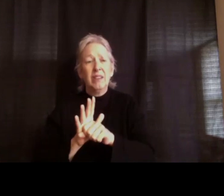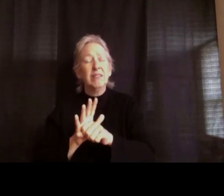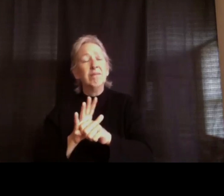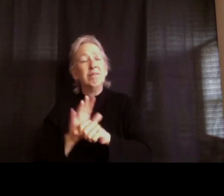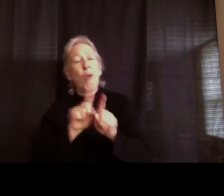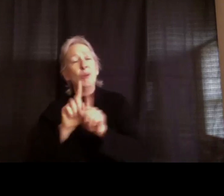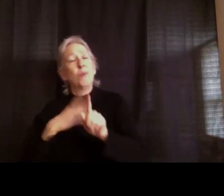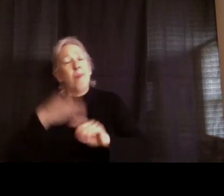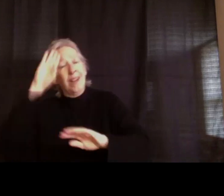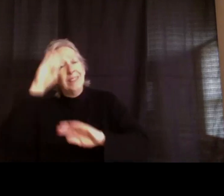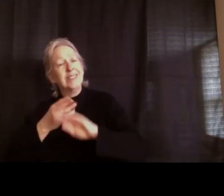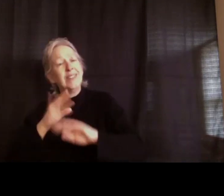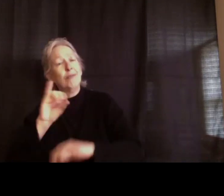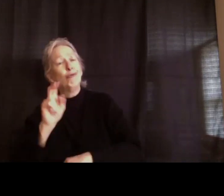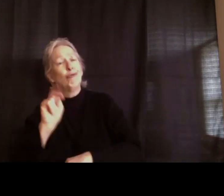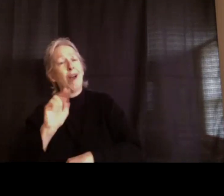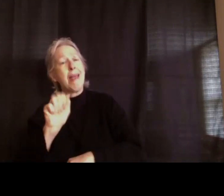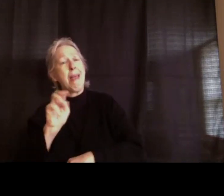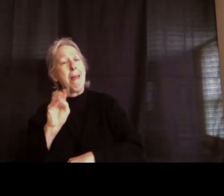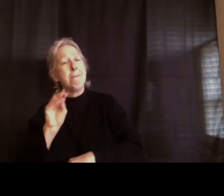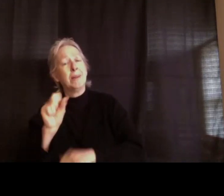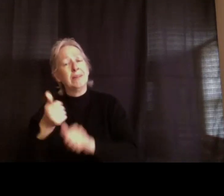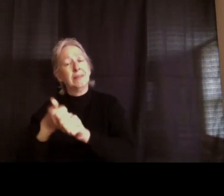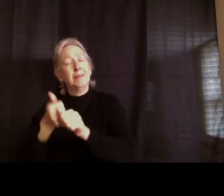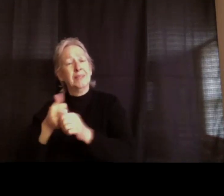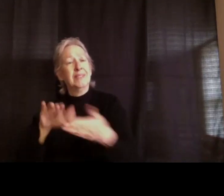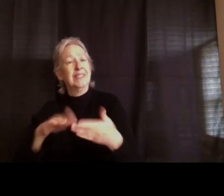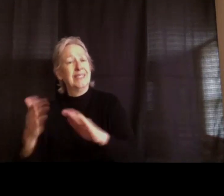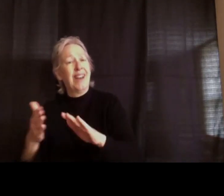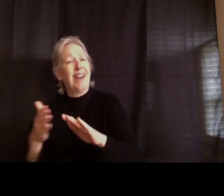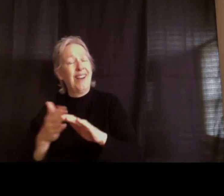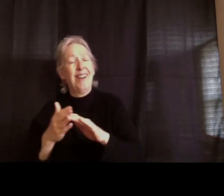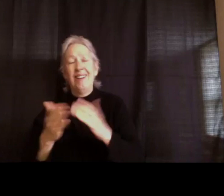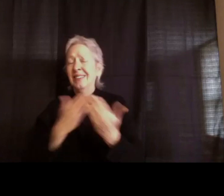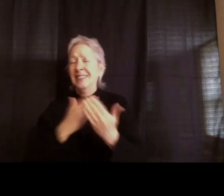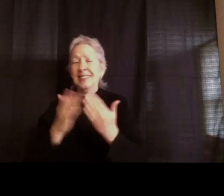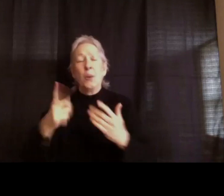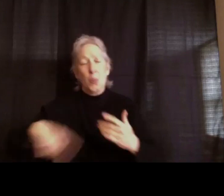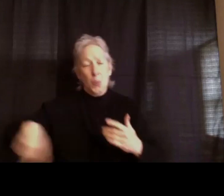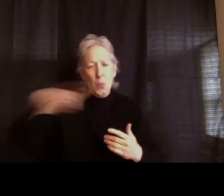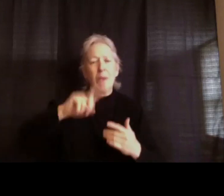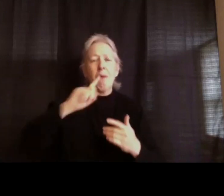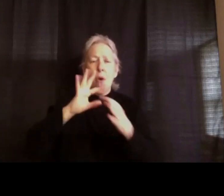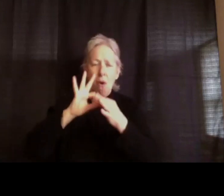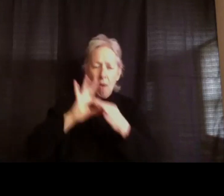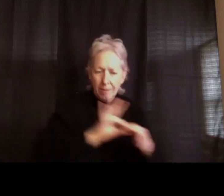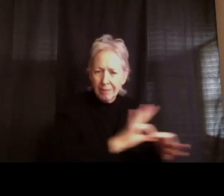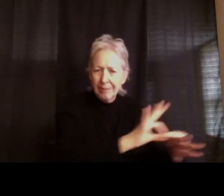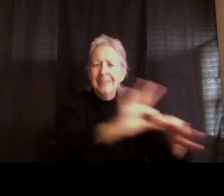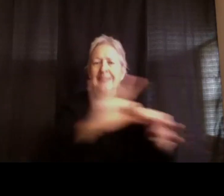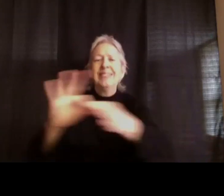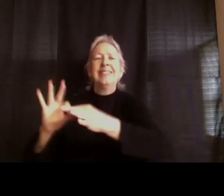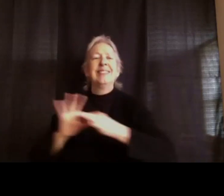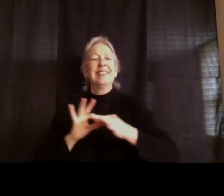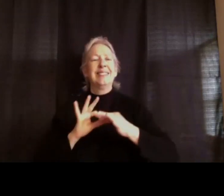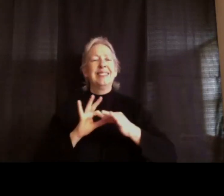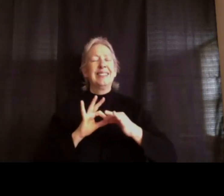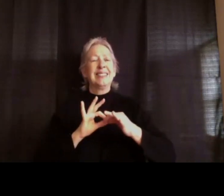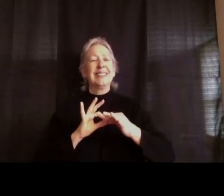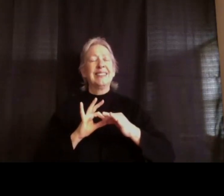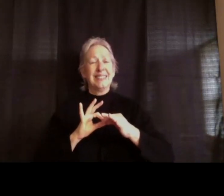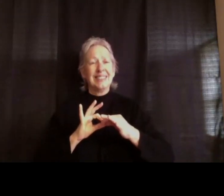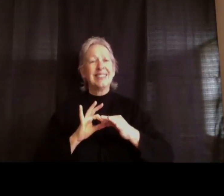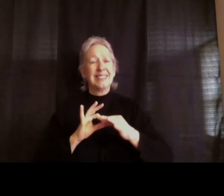We, dearly beloved, join hands in a circle that includes our